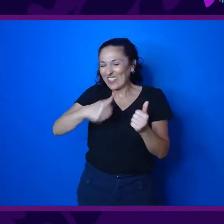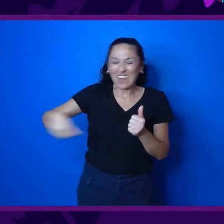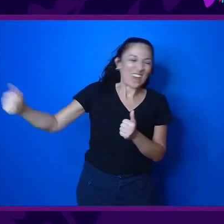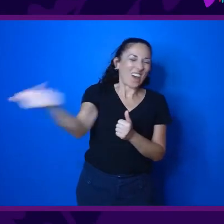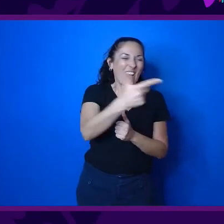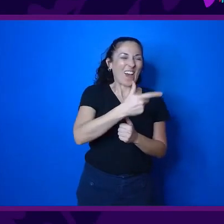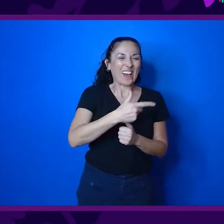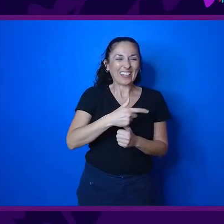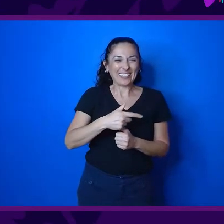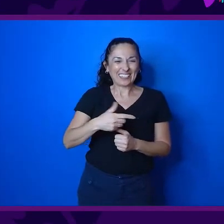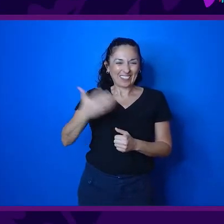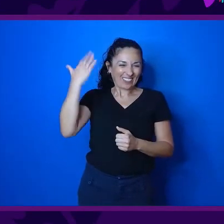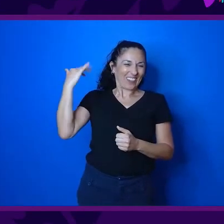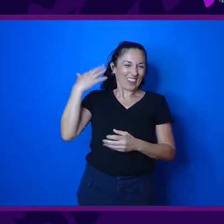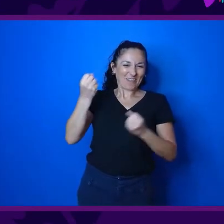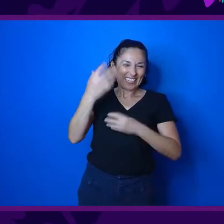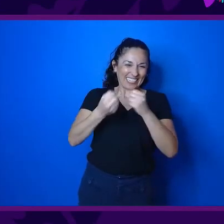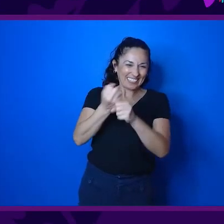an awesome dancer.